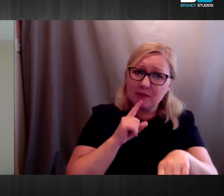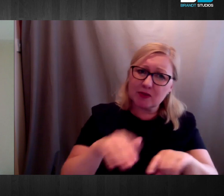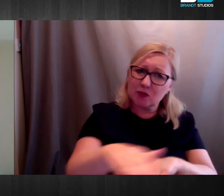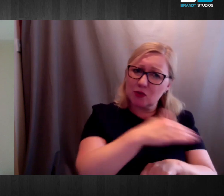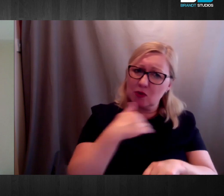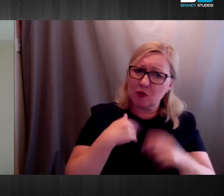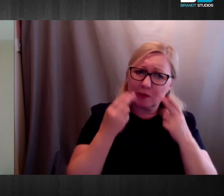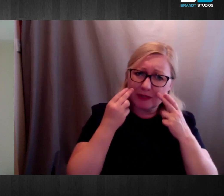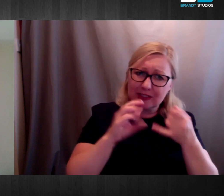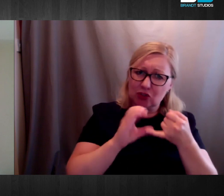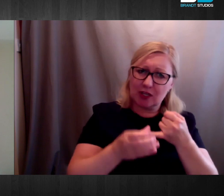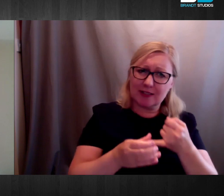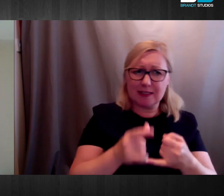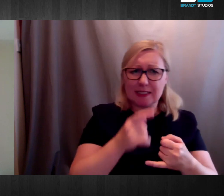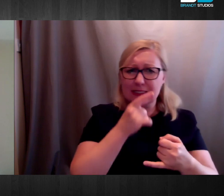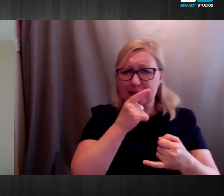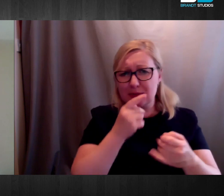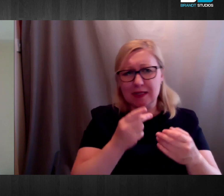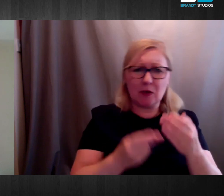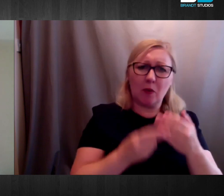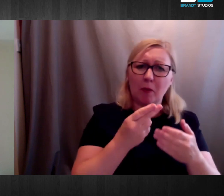be involved, I think.